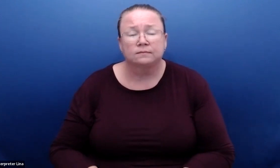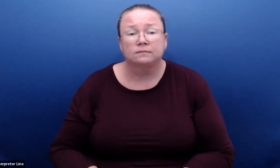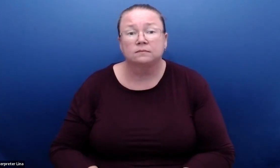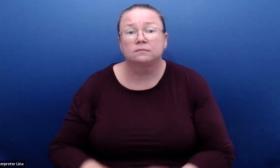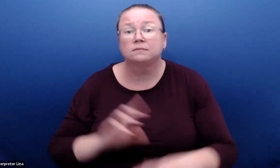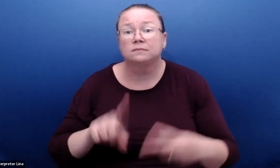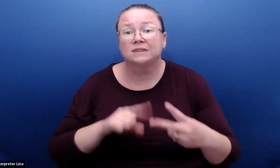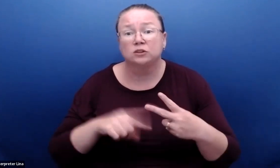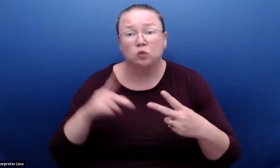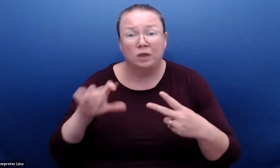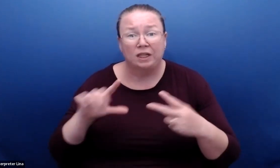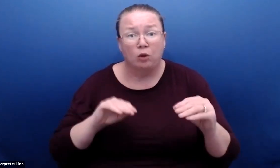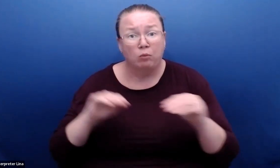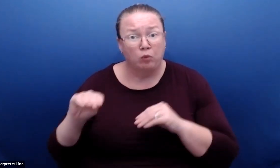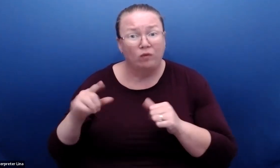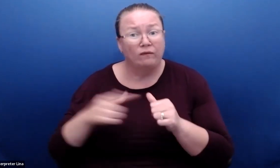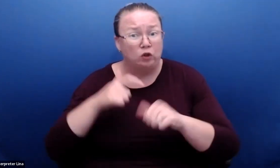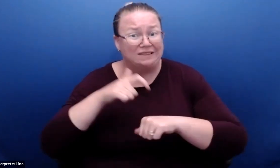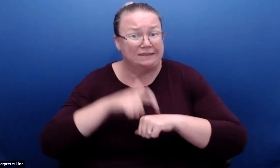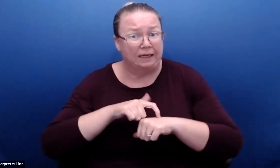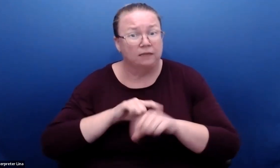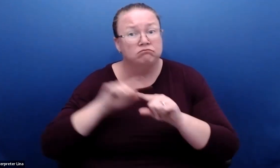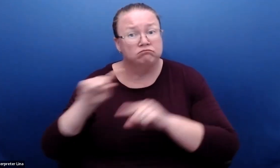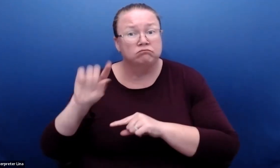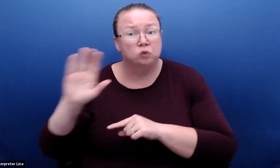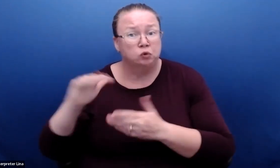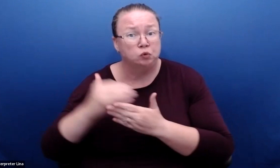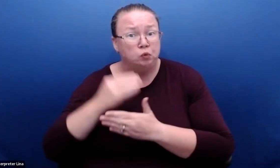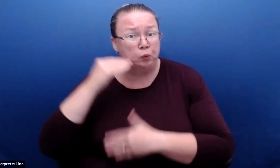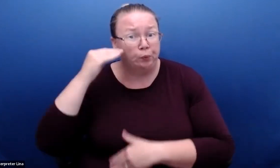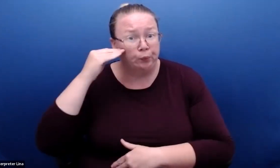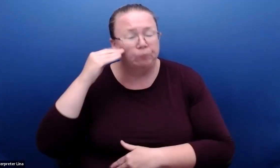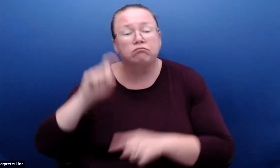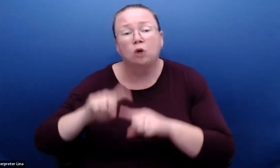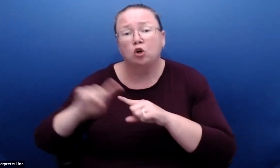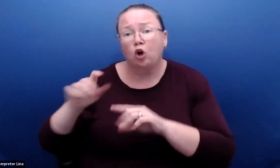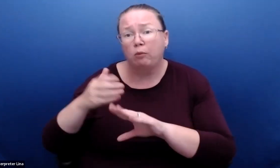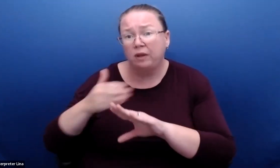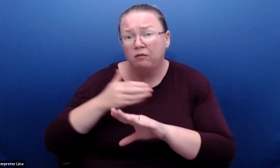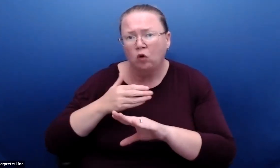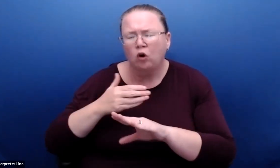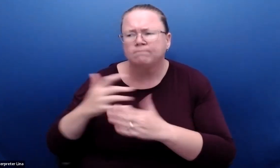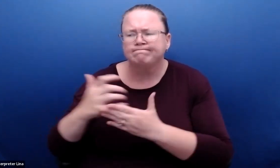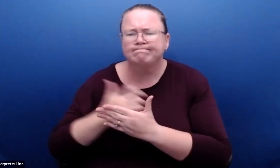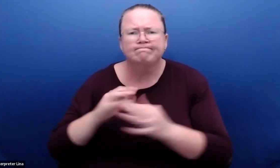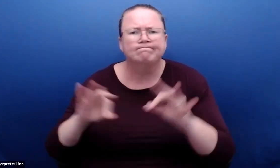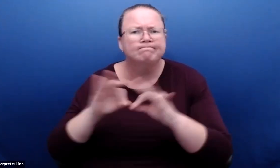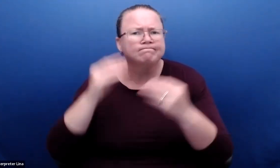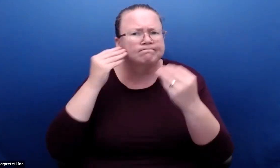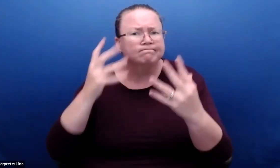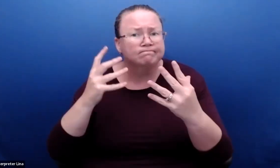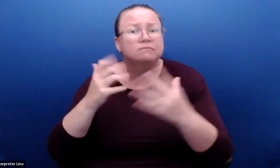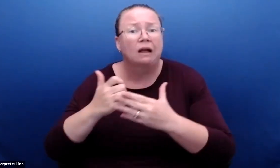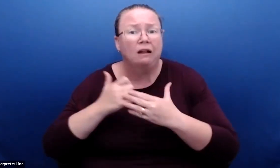Second, because Raquel had moved and this was the first time I would be visiting her in her new home, I called ahead of time to gather important information that would keep me